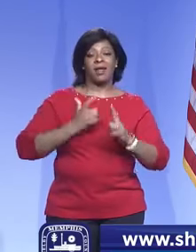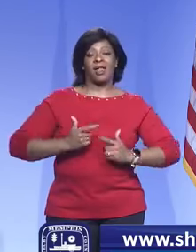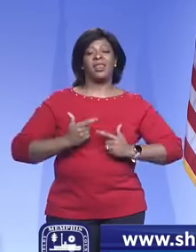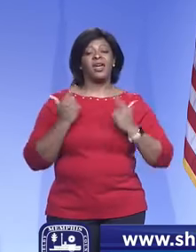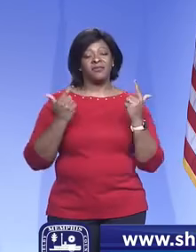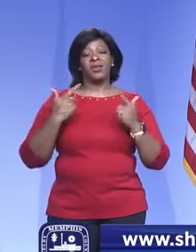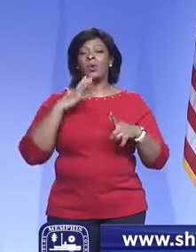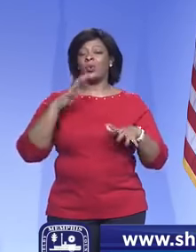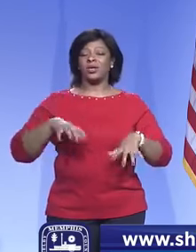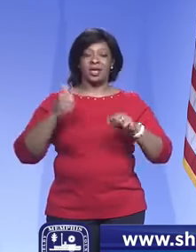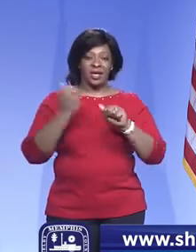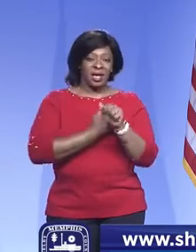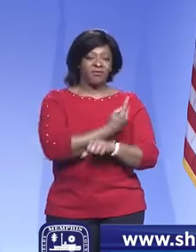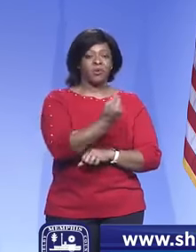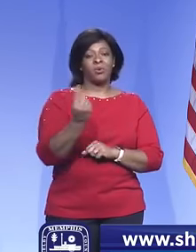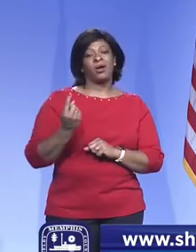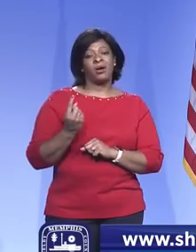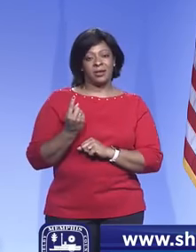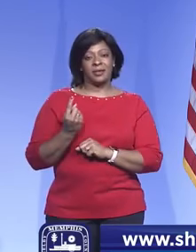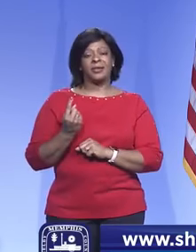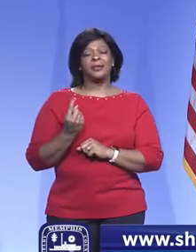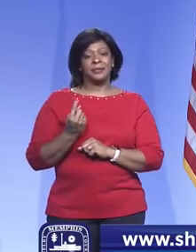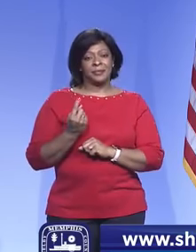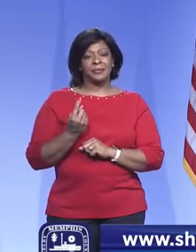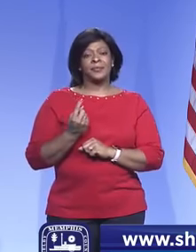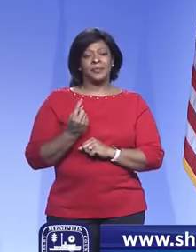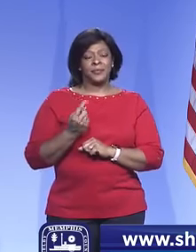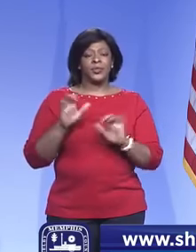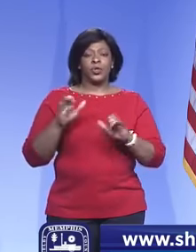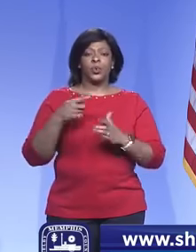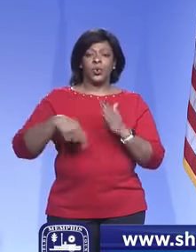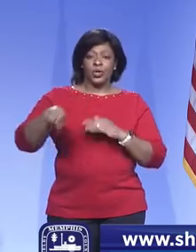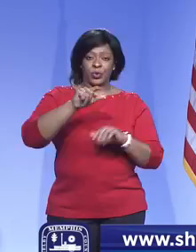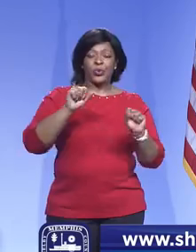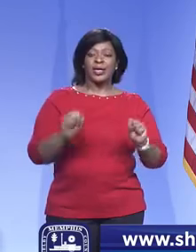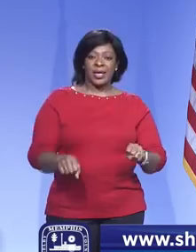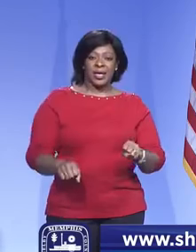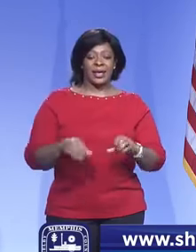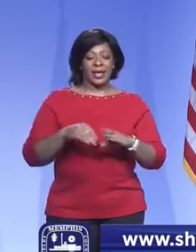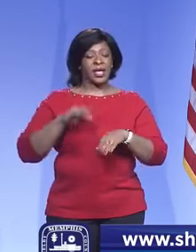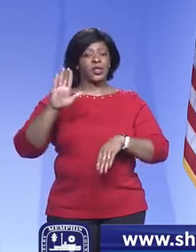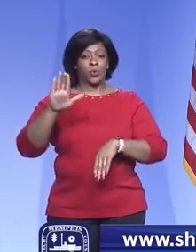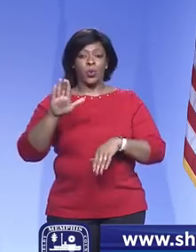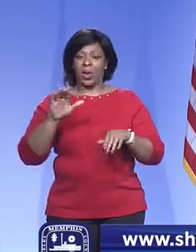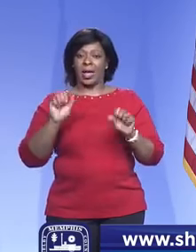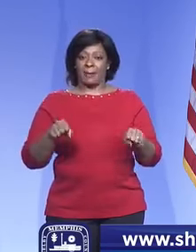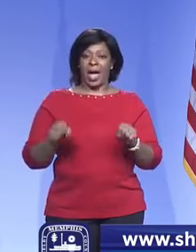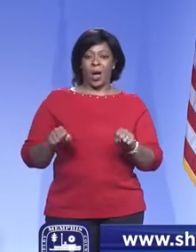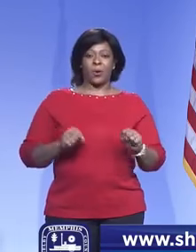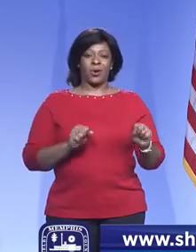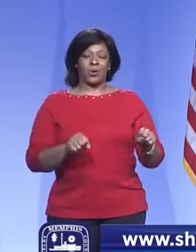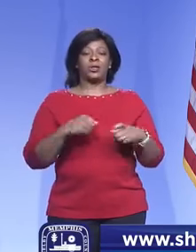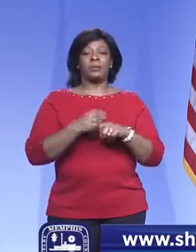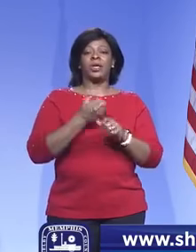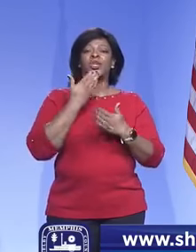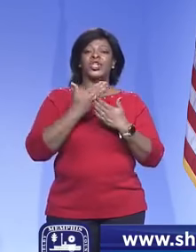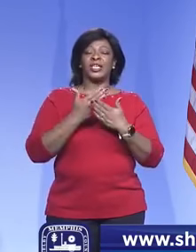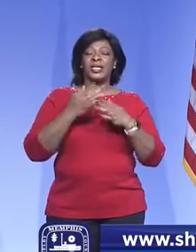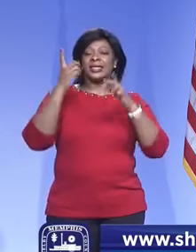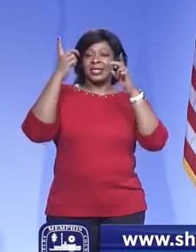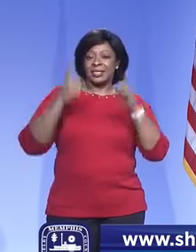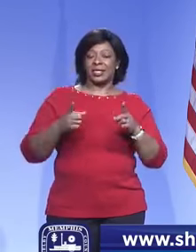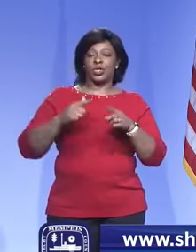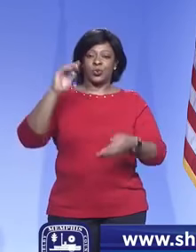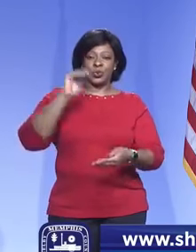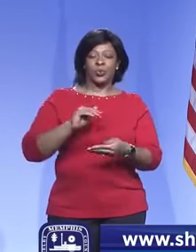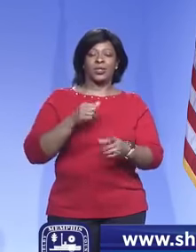really going to take everybody to do what they can within their power to make good decisions to reduce